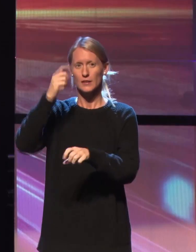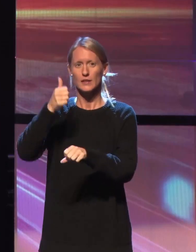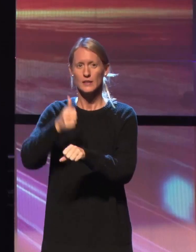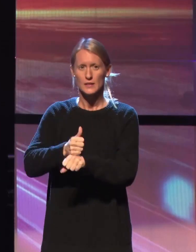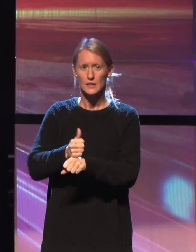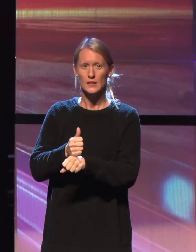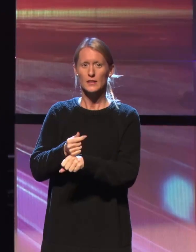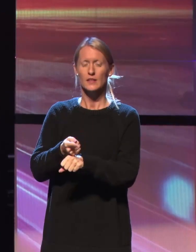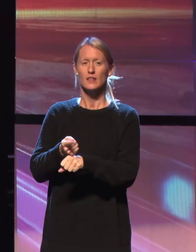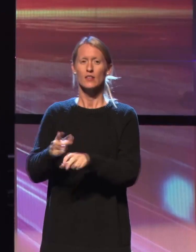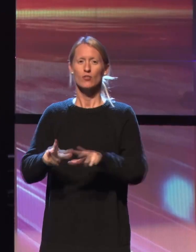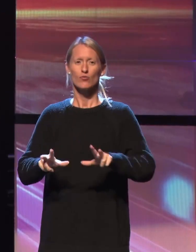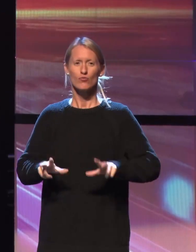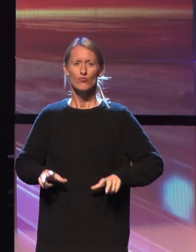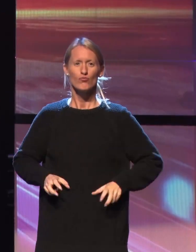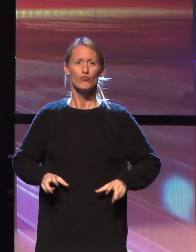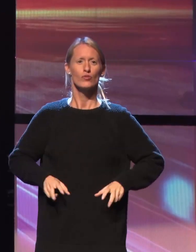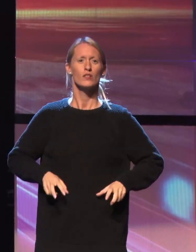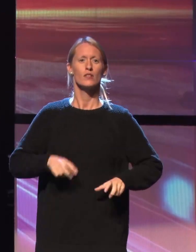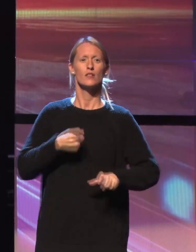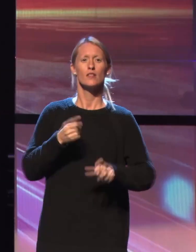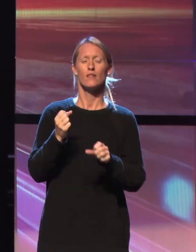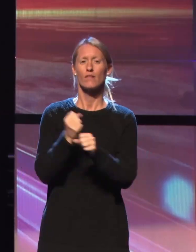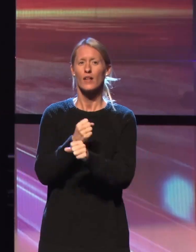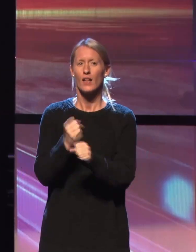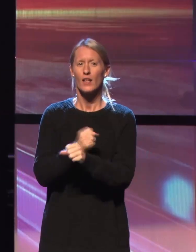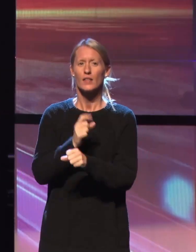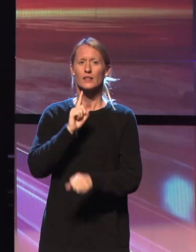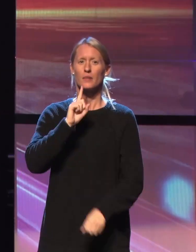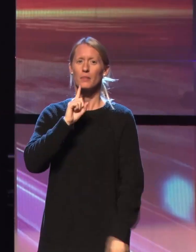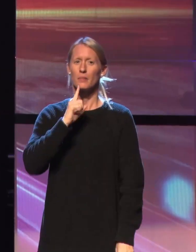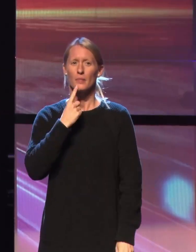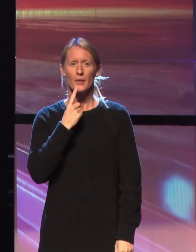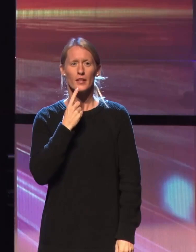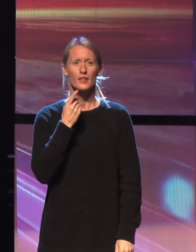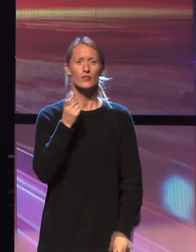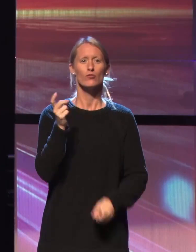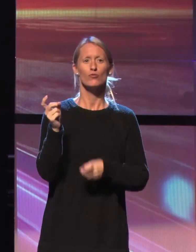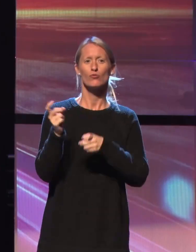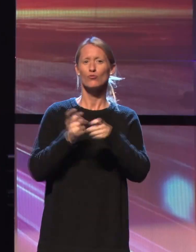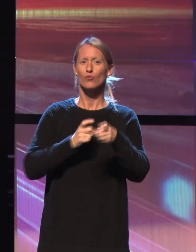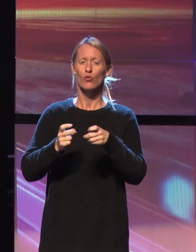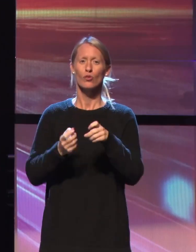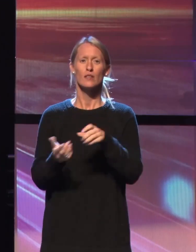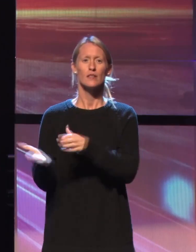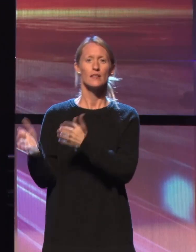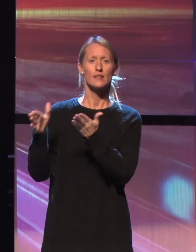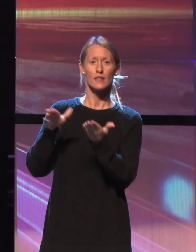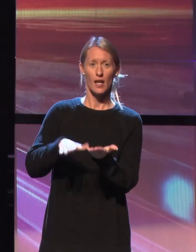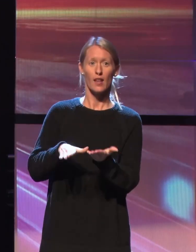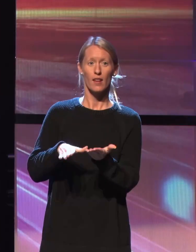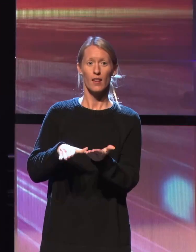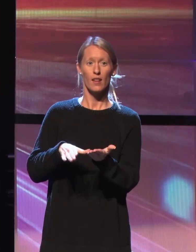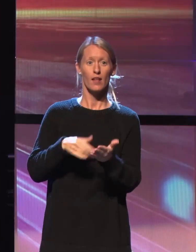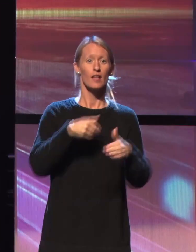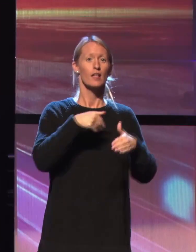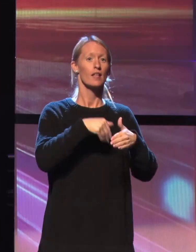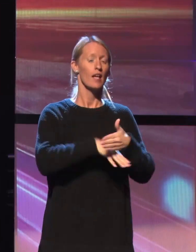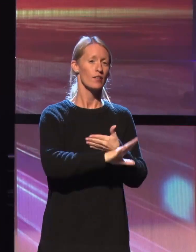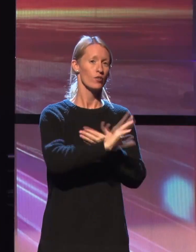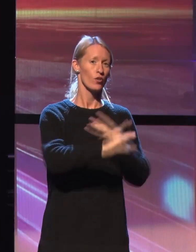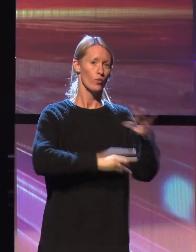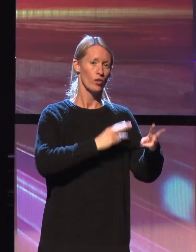greed. We leave the world of violence. We leave the world of bitterness. We leave the world of control and death. And we enter a world of mystery